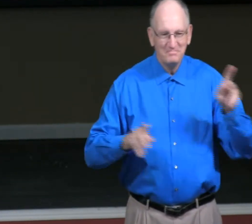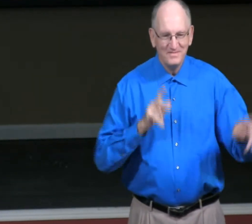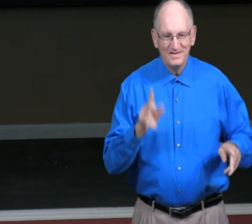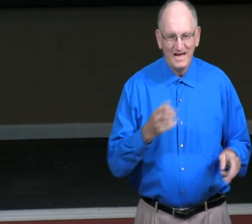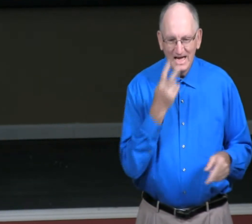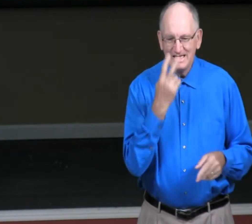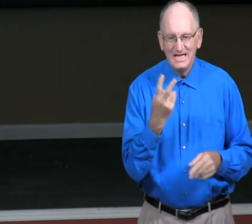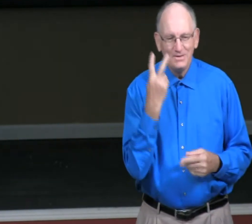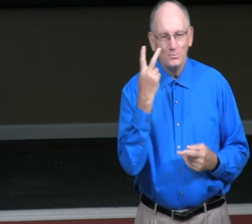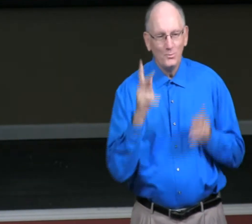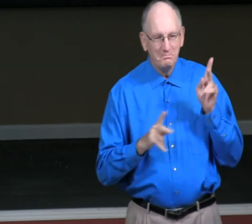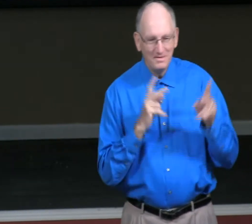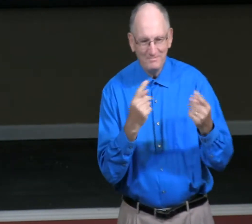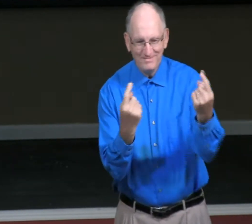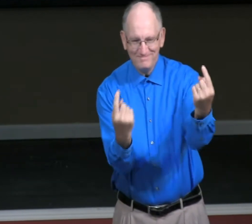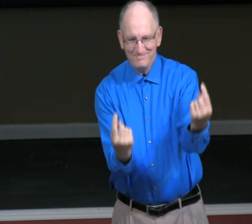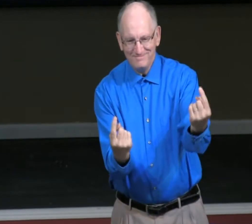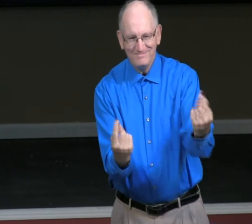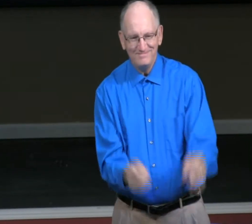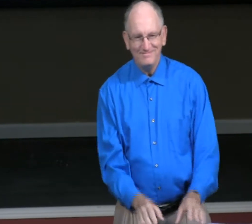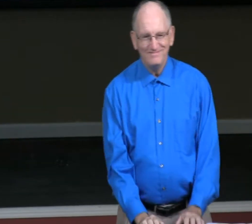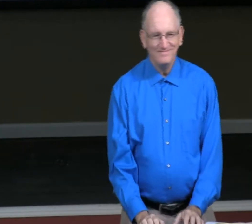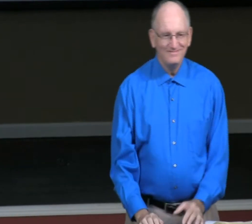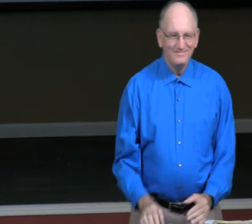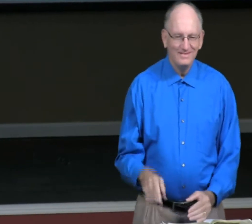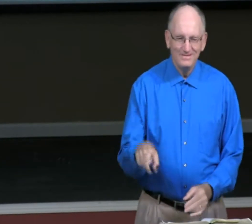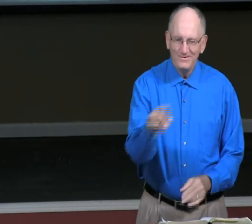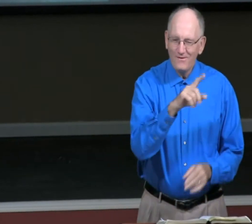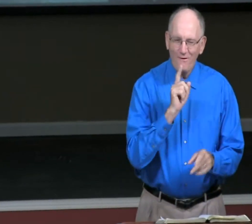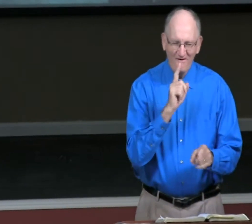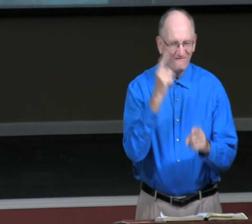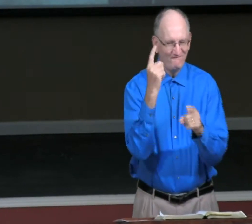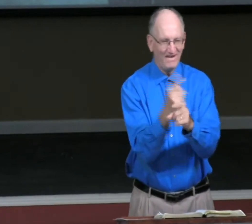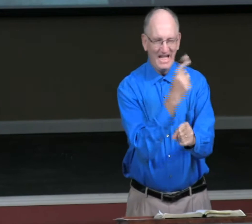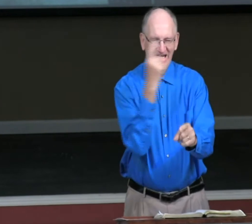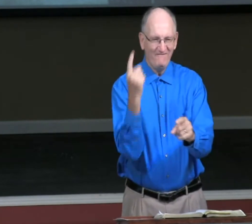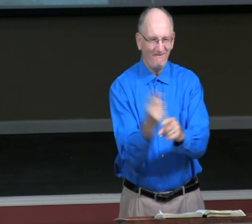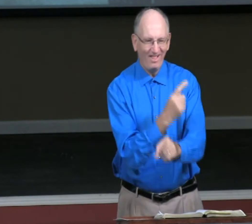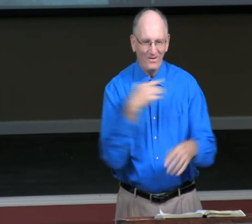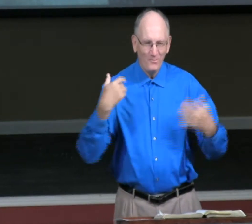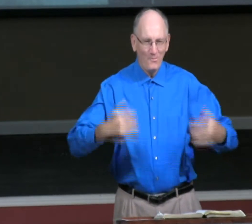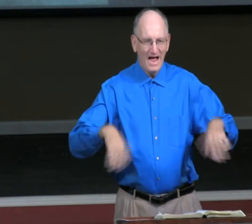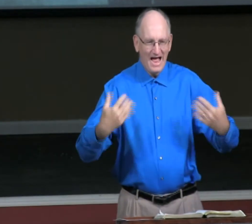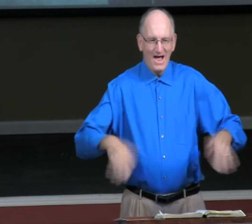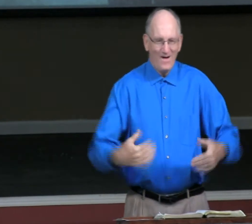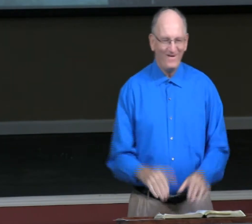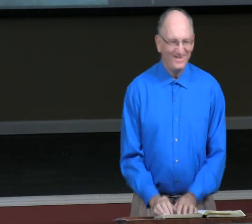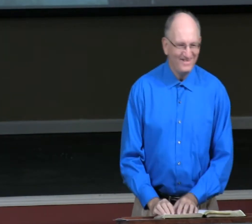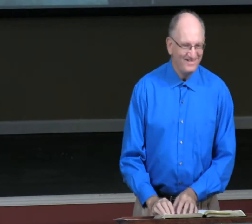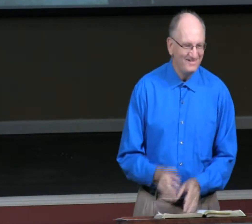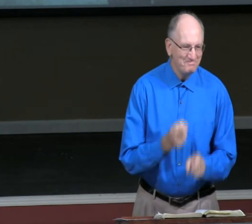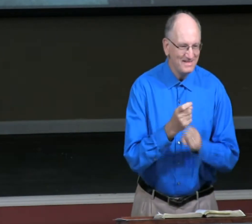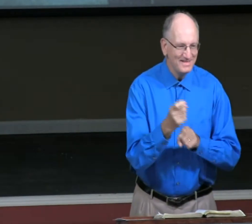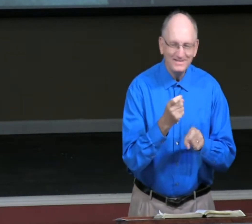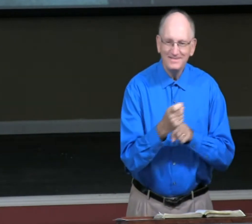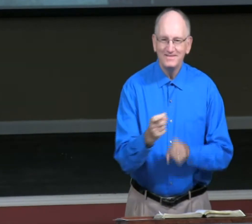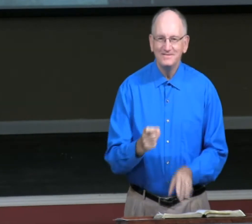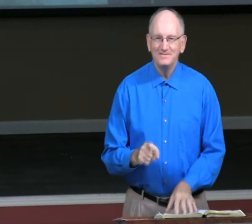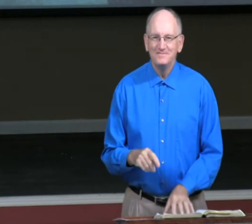I know it's strange with an empty crowd here. I only have two people. You guys are so faithful. Wow. I'm just